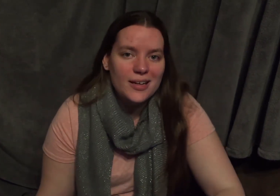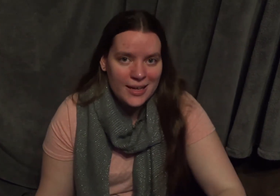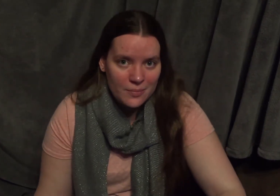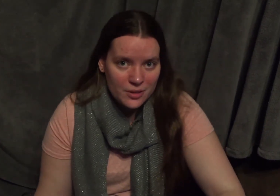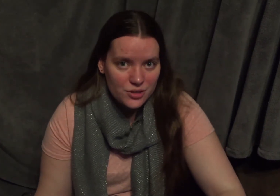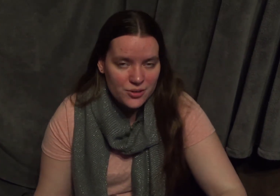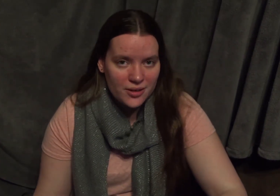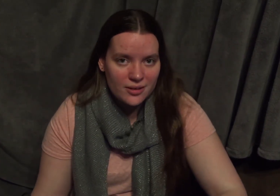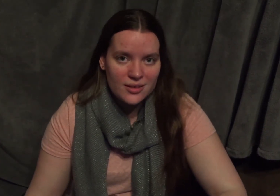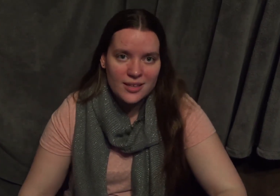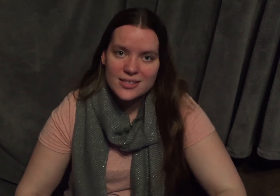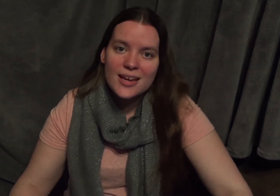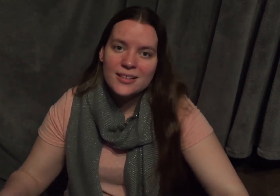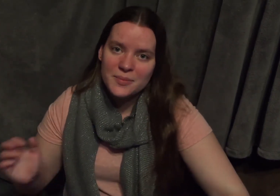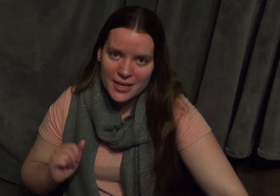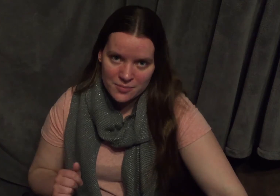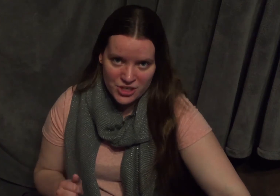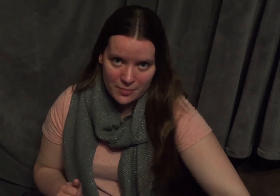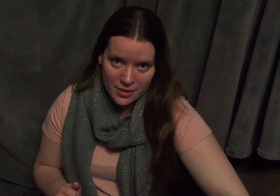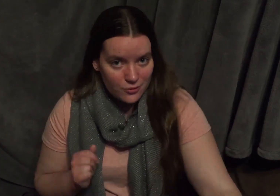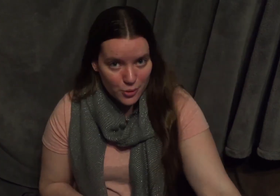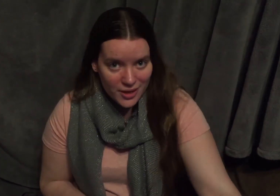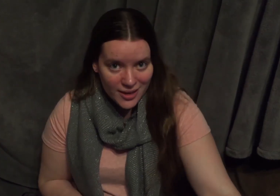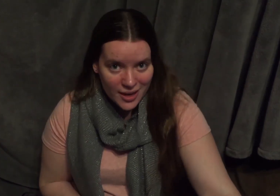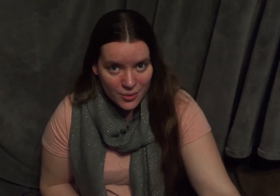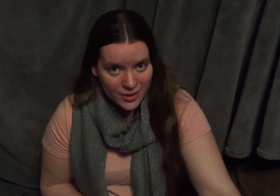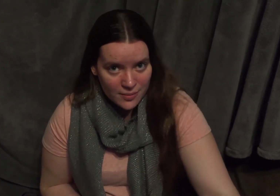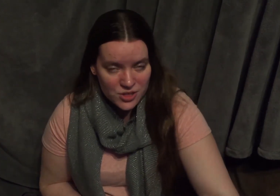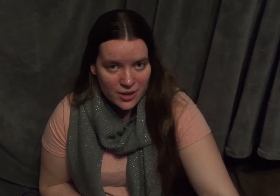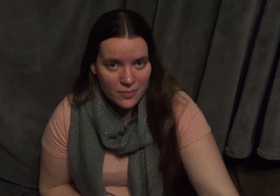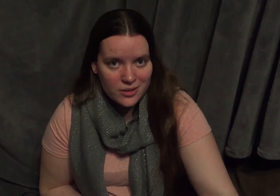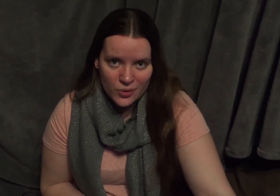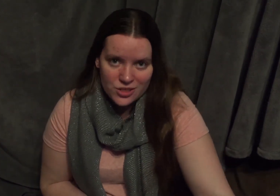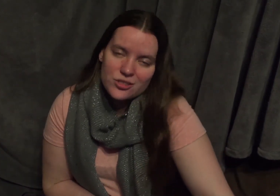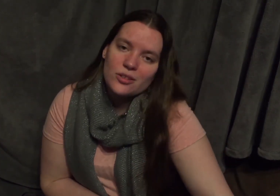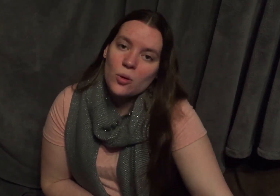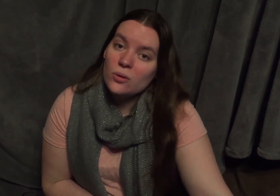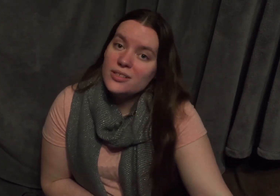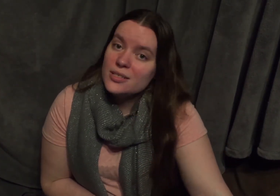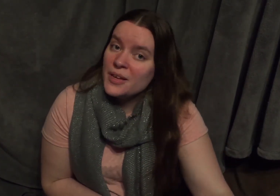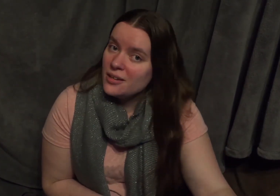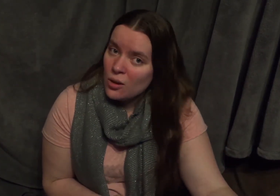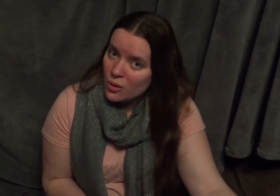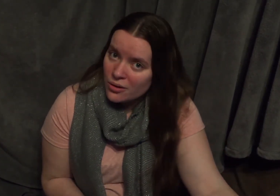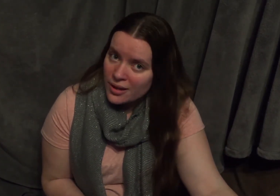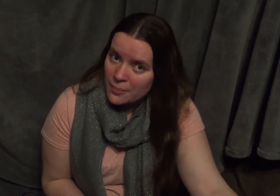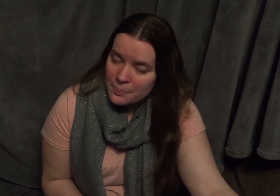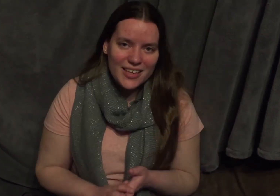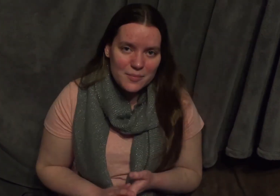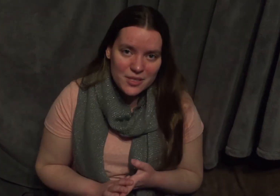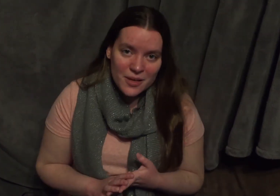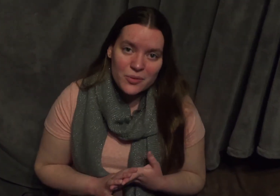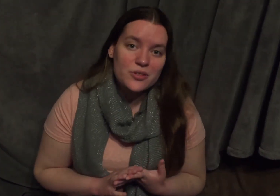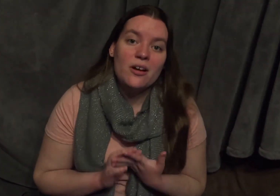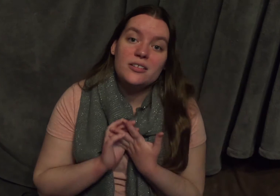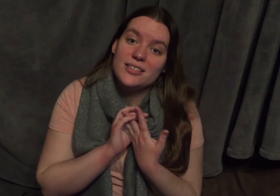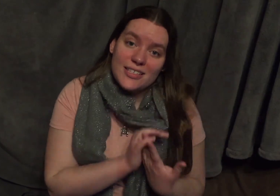a game during the Asylum Game Jam, a 48-hour game jam in which the goal is to make a horror game. The game she made was called The